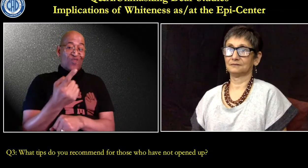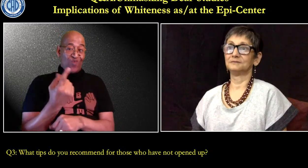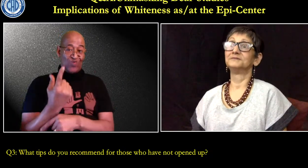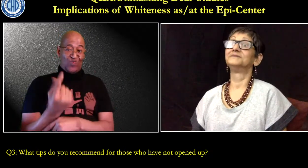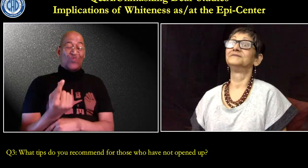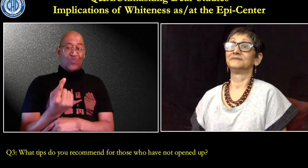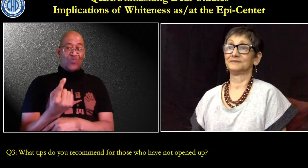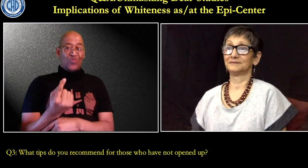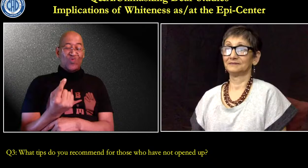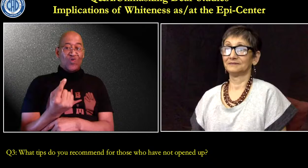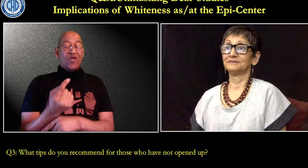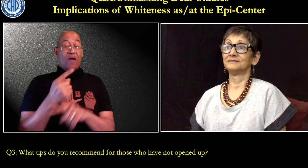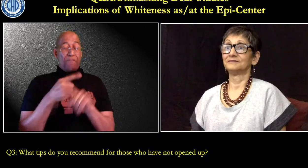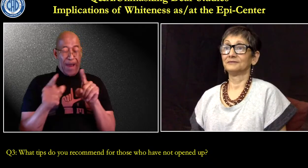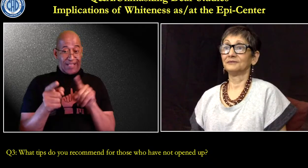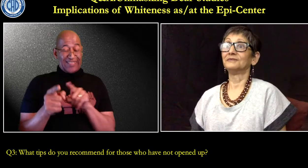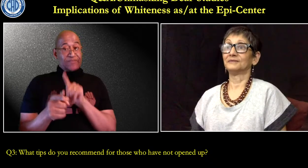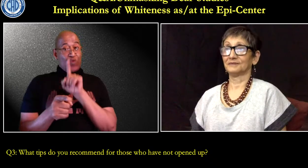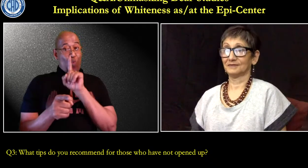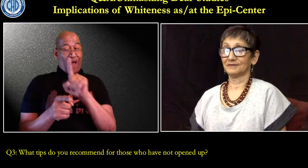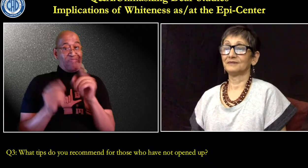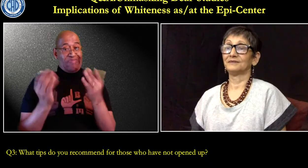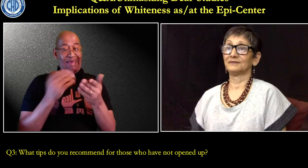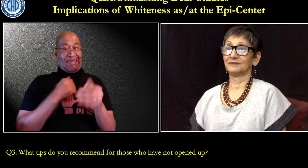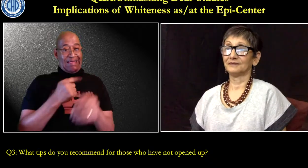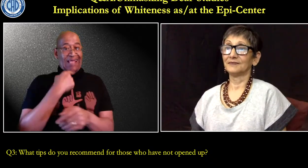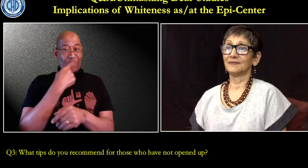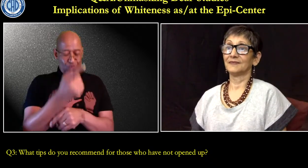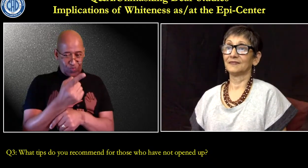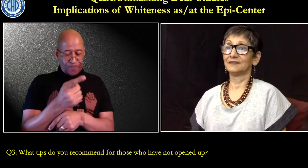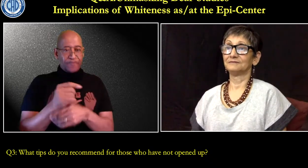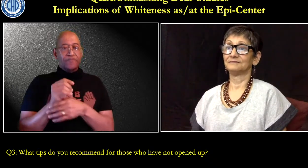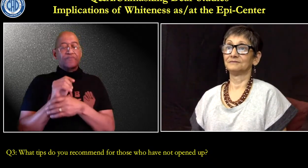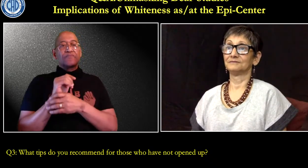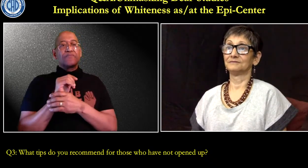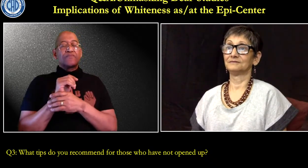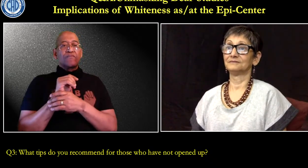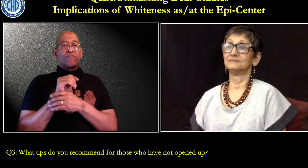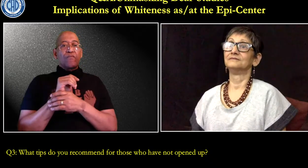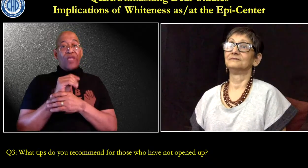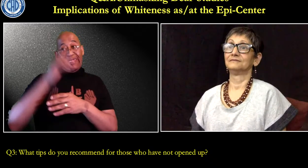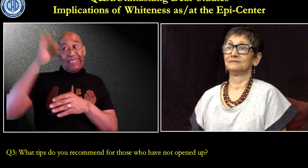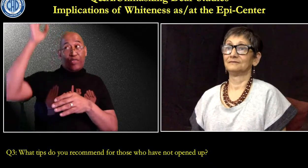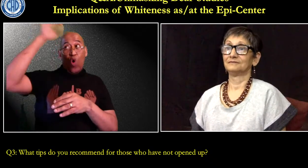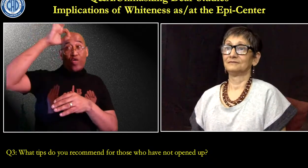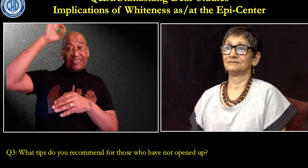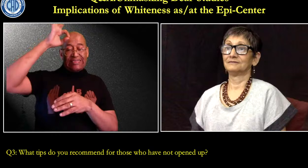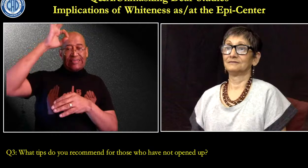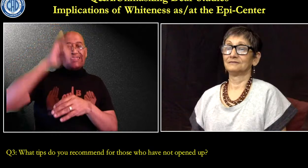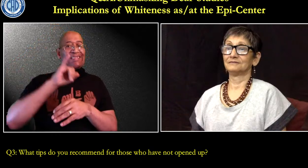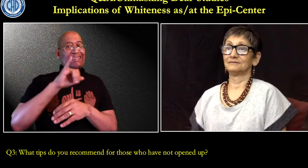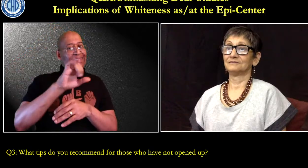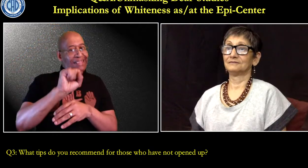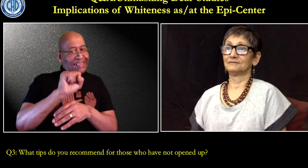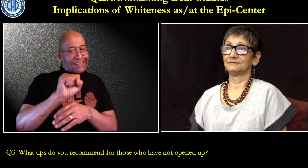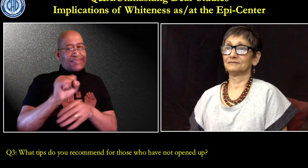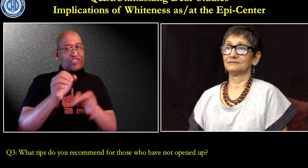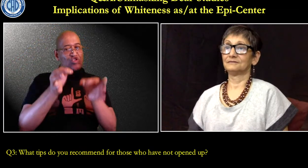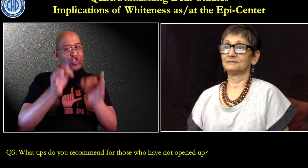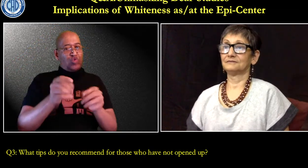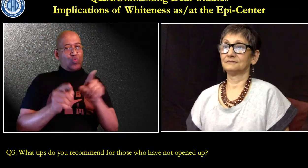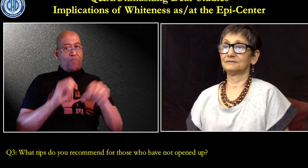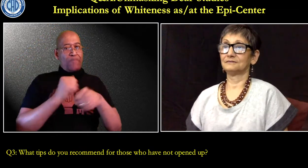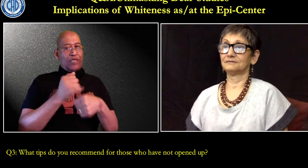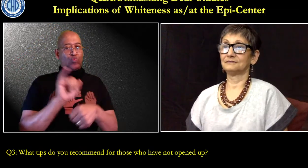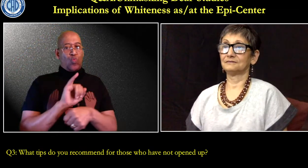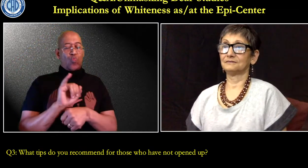actually feel and their authority and their power and what they need to do. But one thing that I can tell you